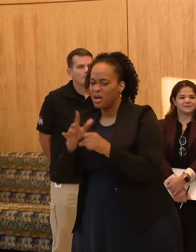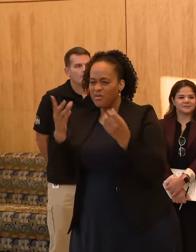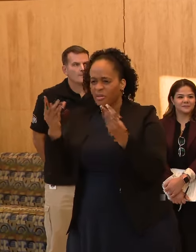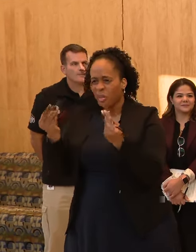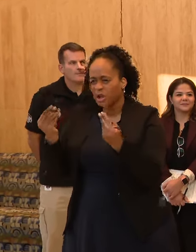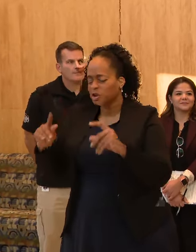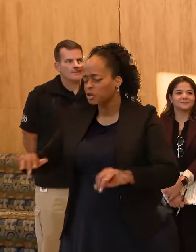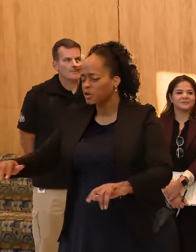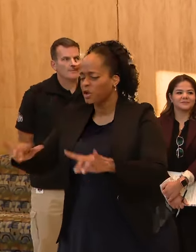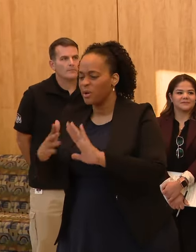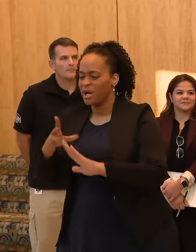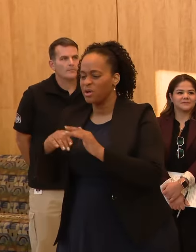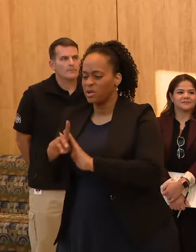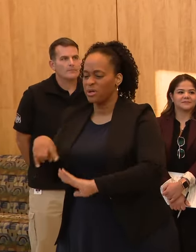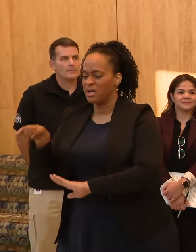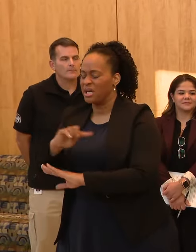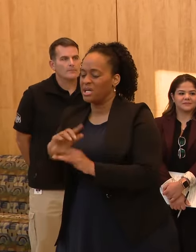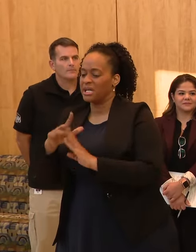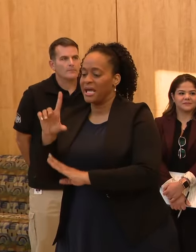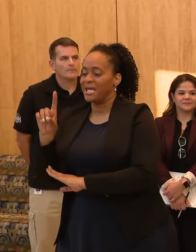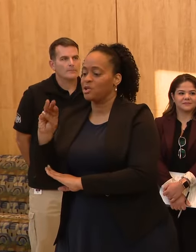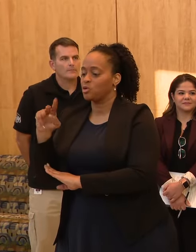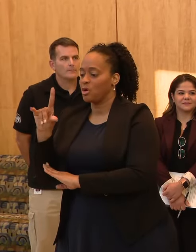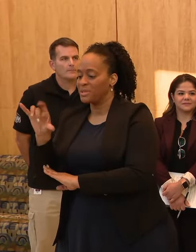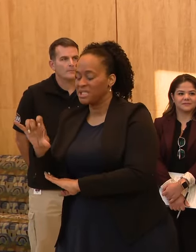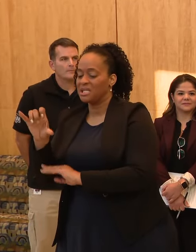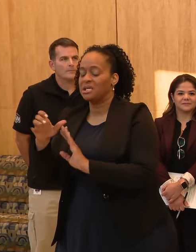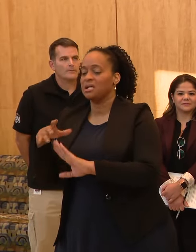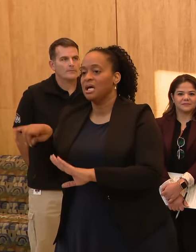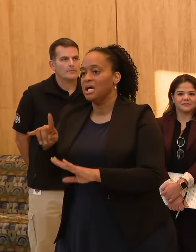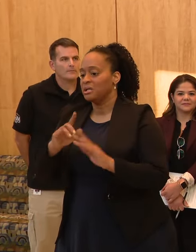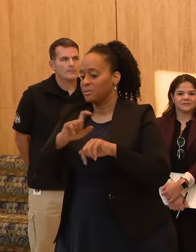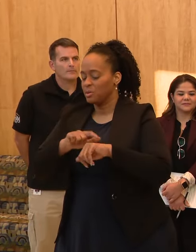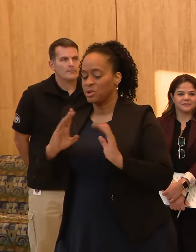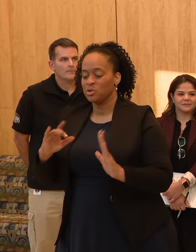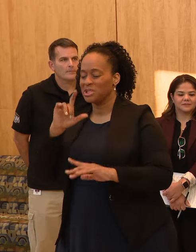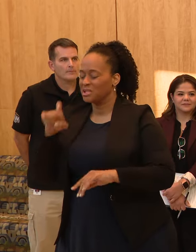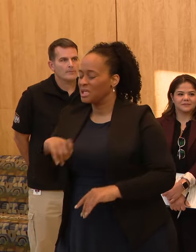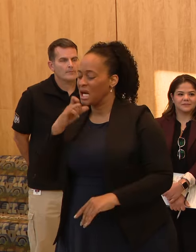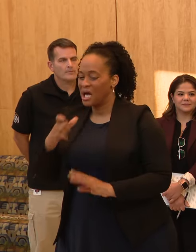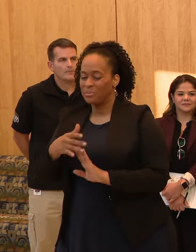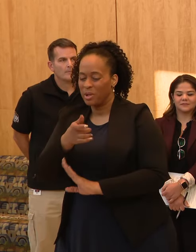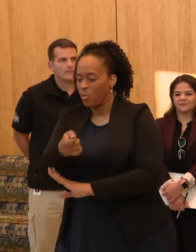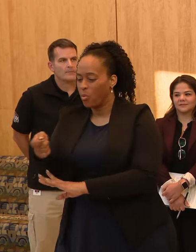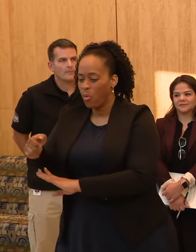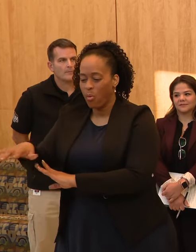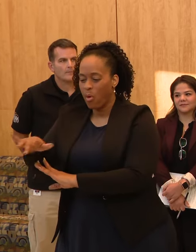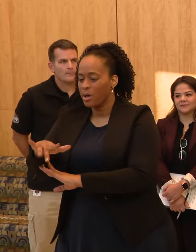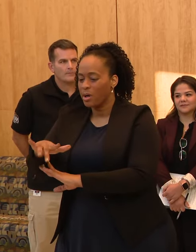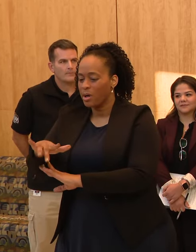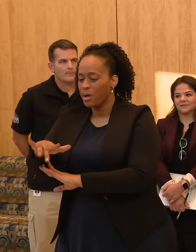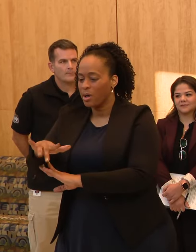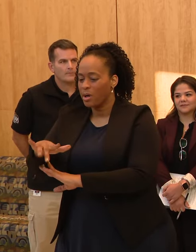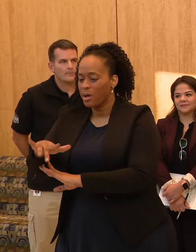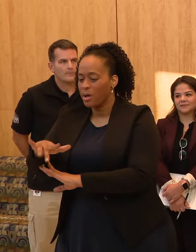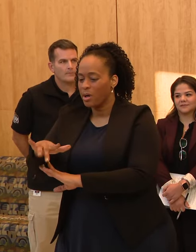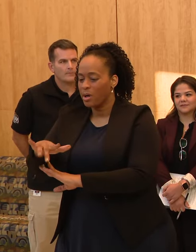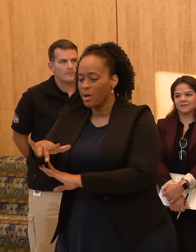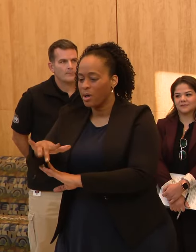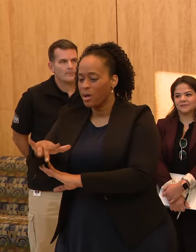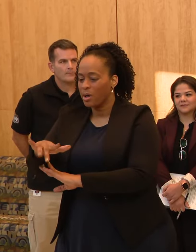on the ground. You're in a dormancy period anyways. We shouldn't be doing a lot of watering our lawns. That's where we see the overwhelming majority